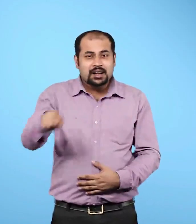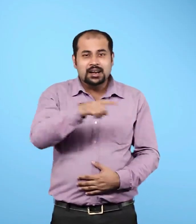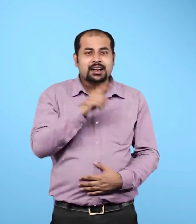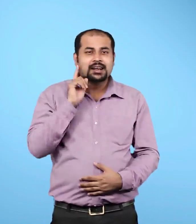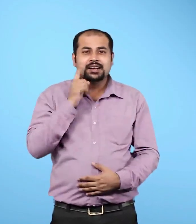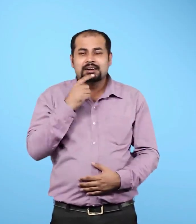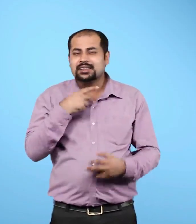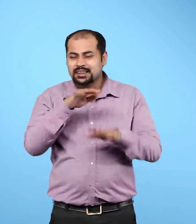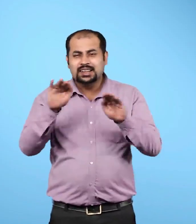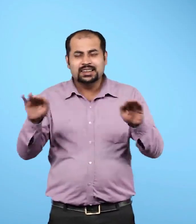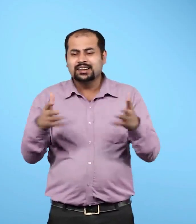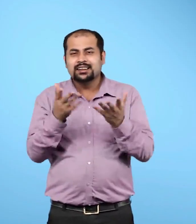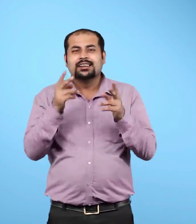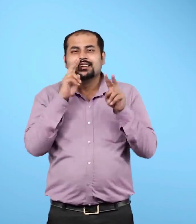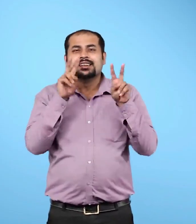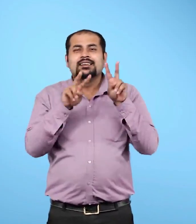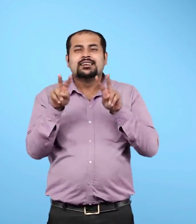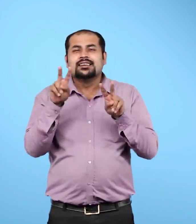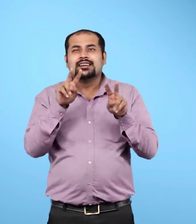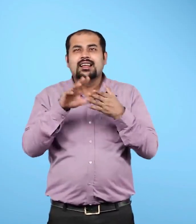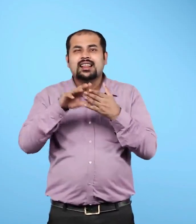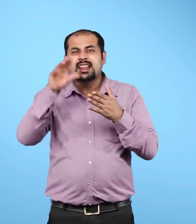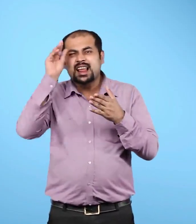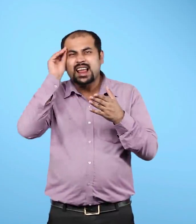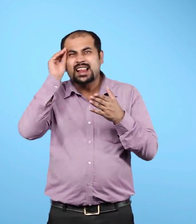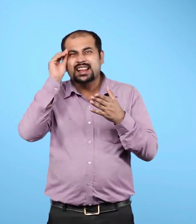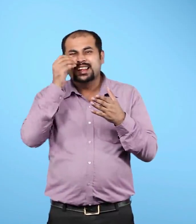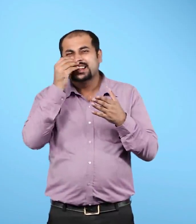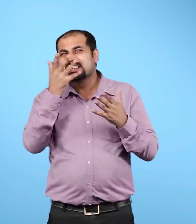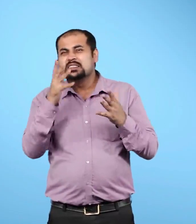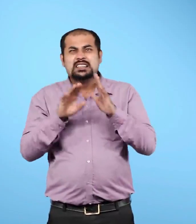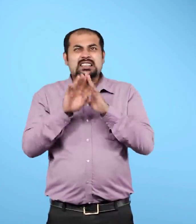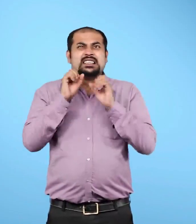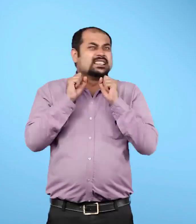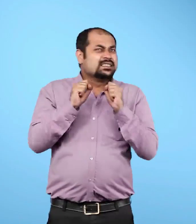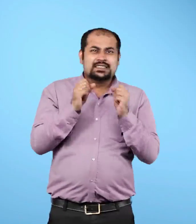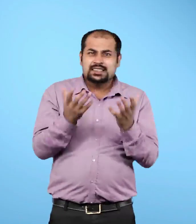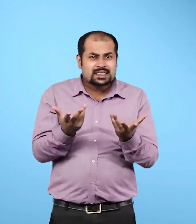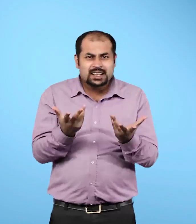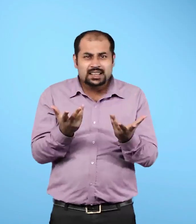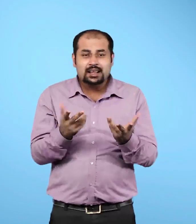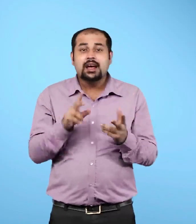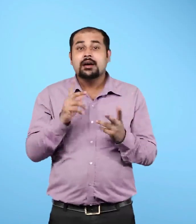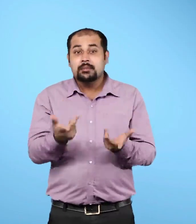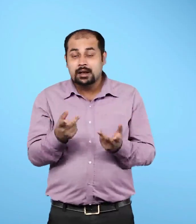However, it should be emphasized that learning only algorithms does not help to develop